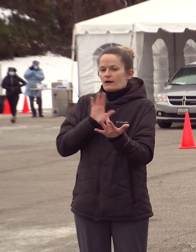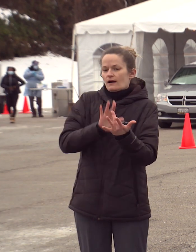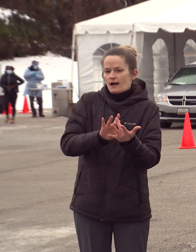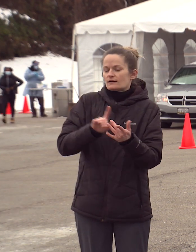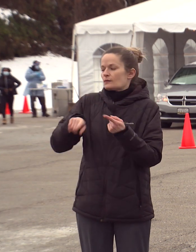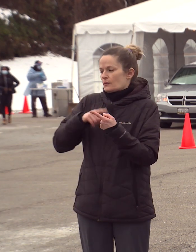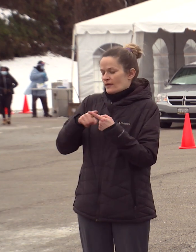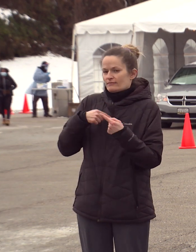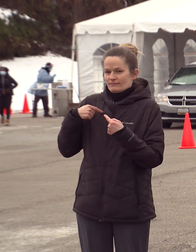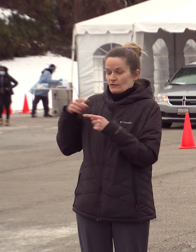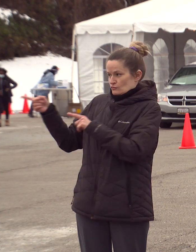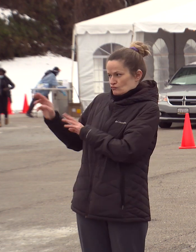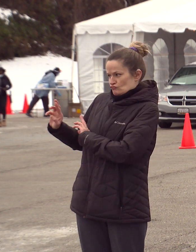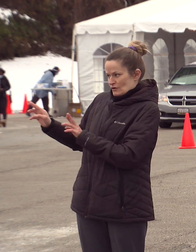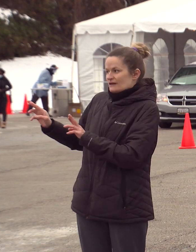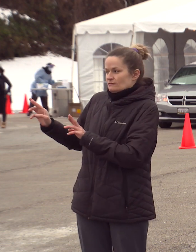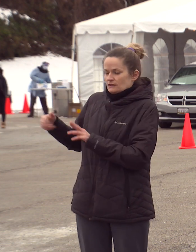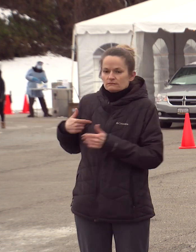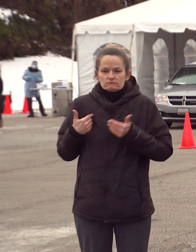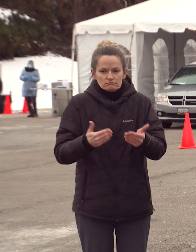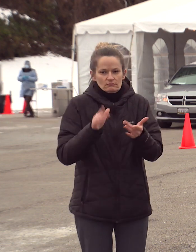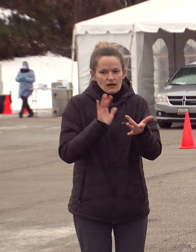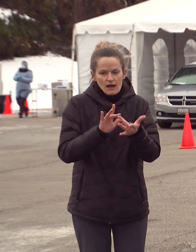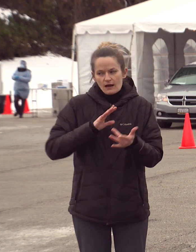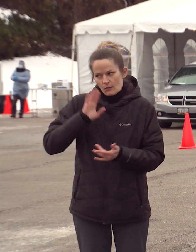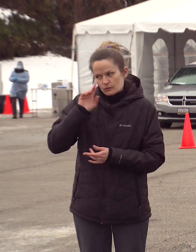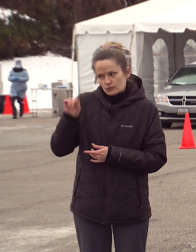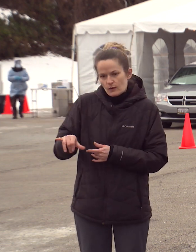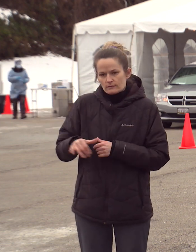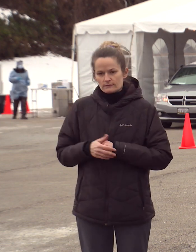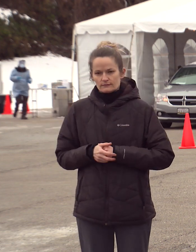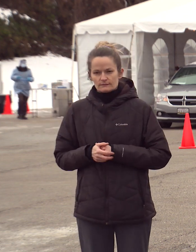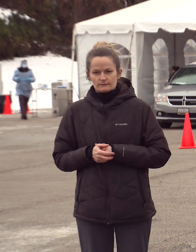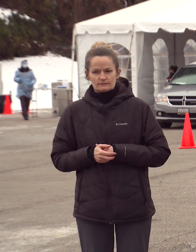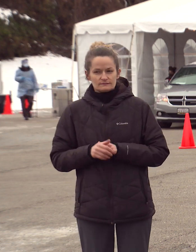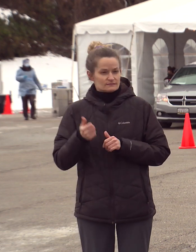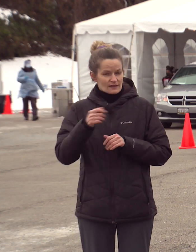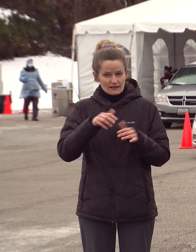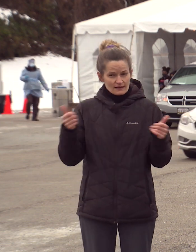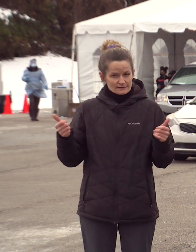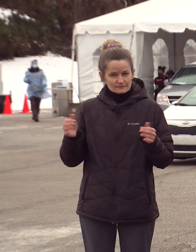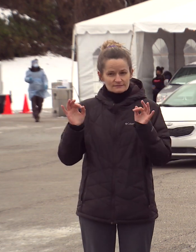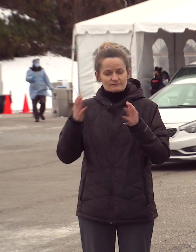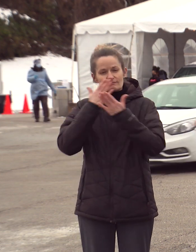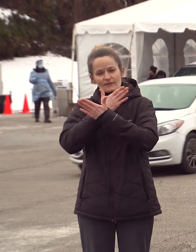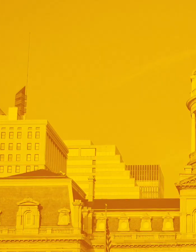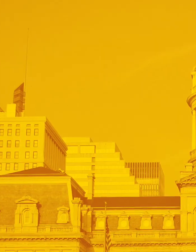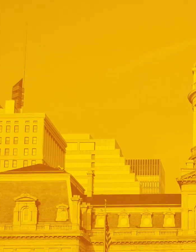Thank you. Anybody else? Thank you, everybody.